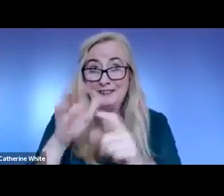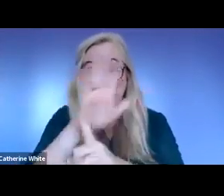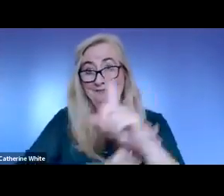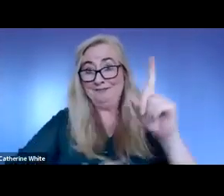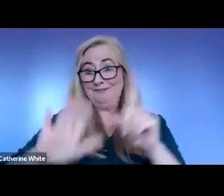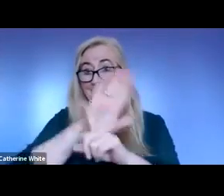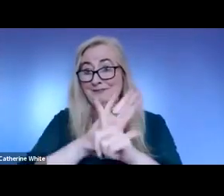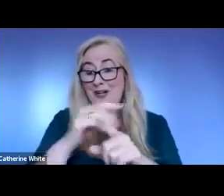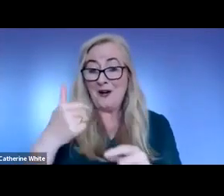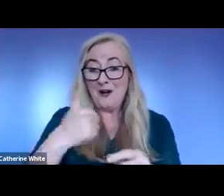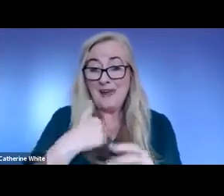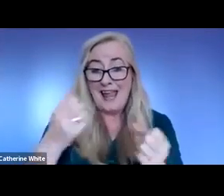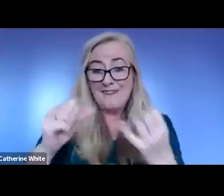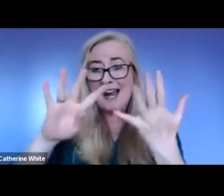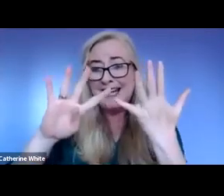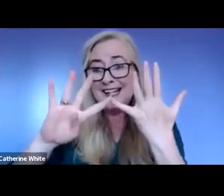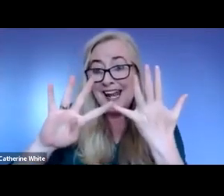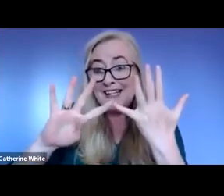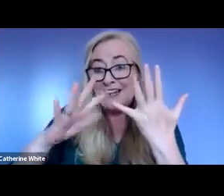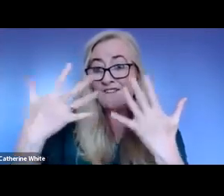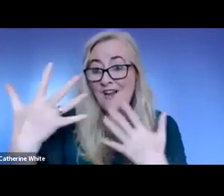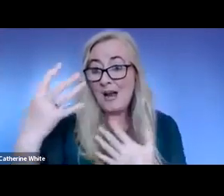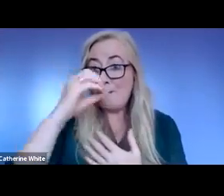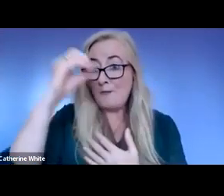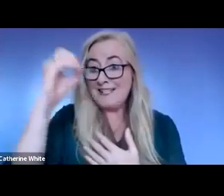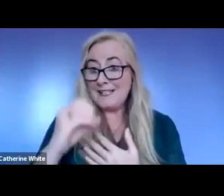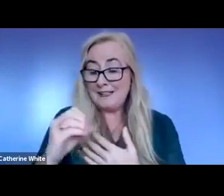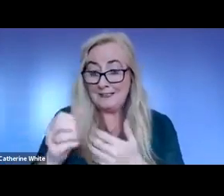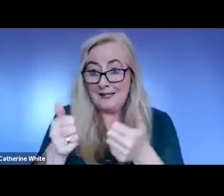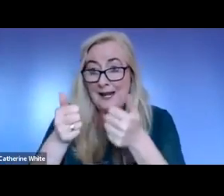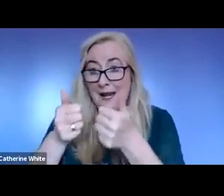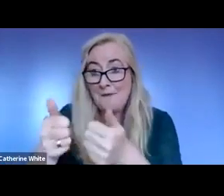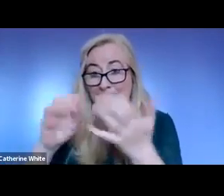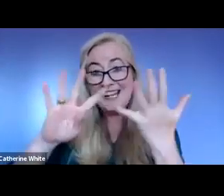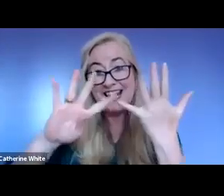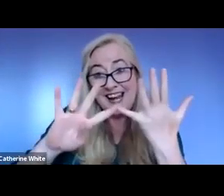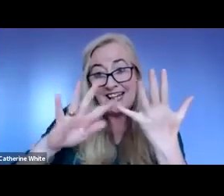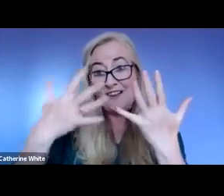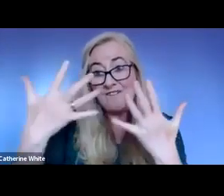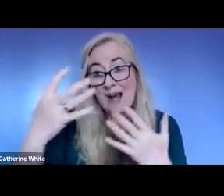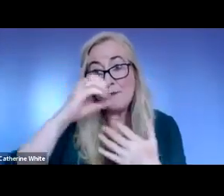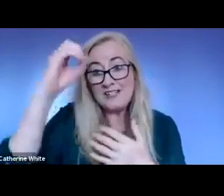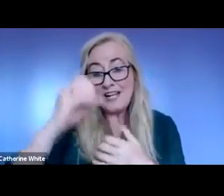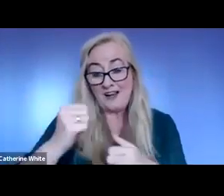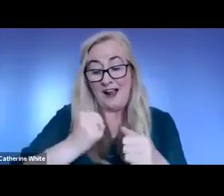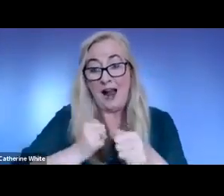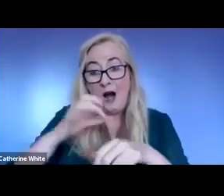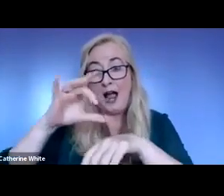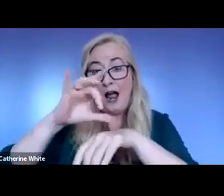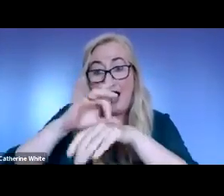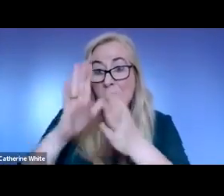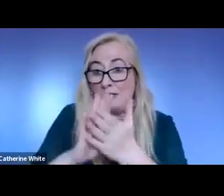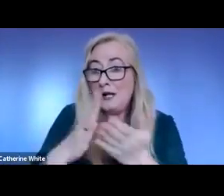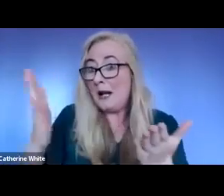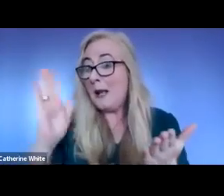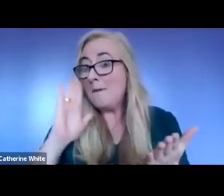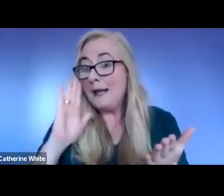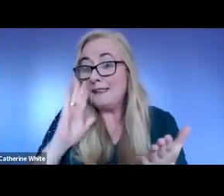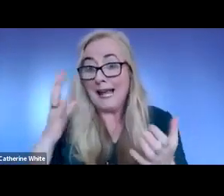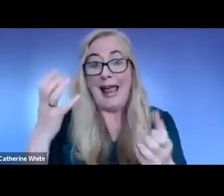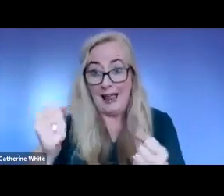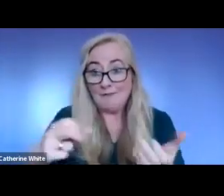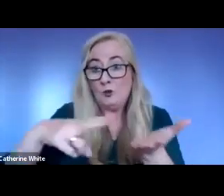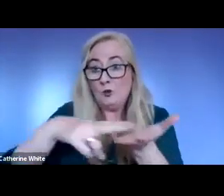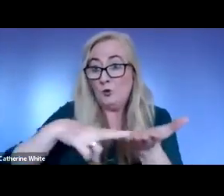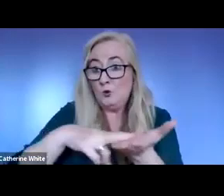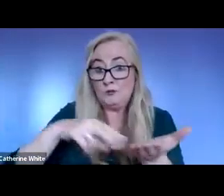So we have a 95% capacity rate. That means that 95% of our hospital beds are occupied. We